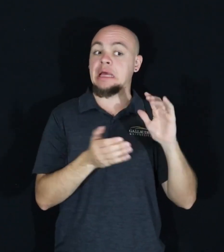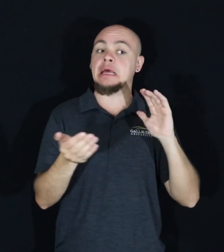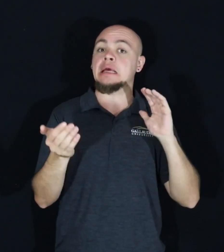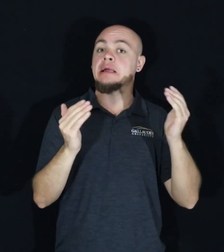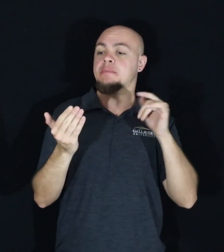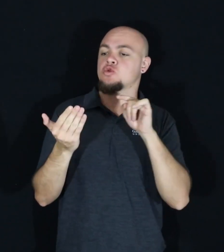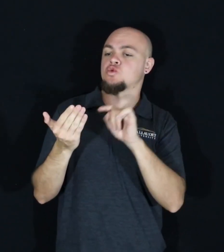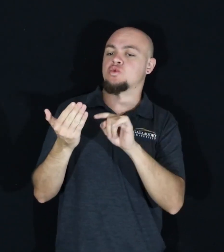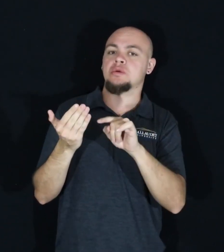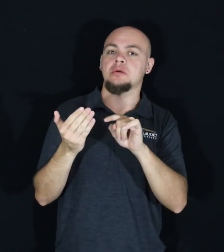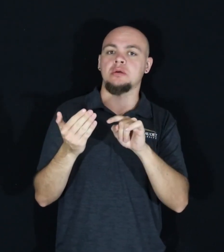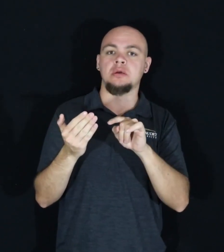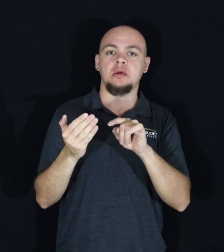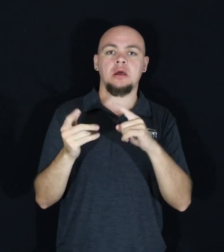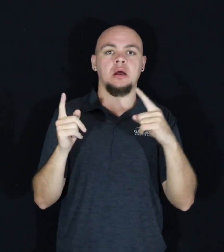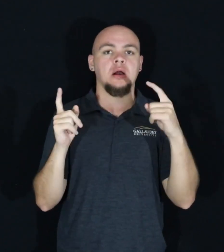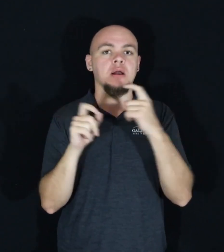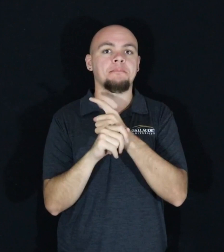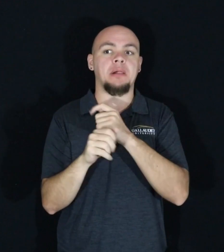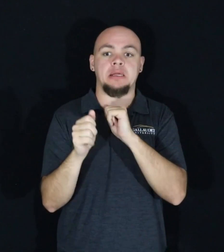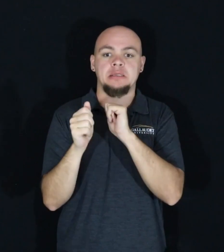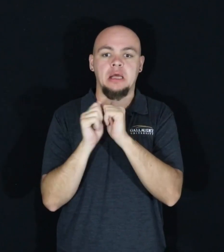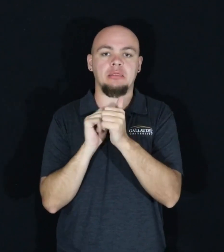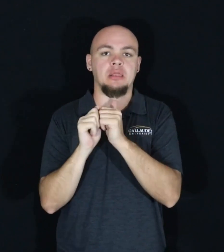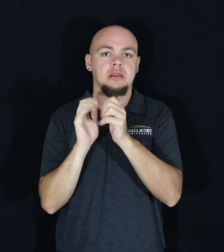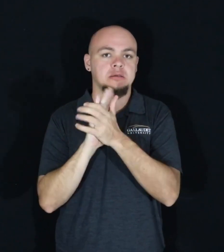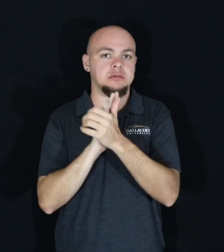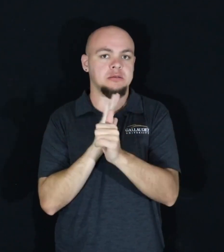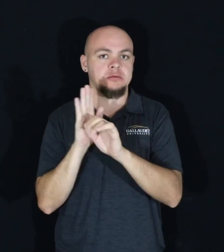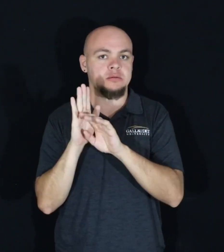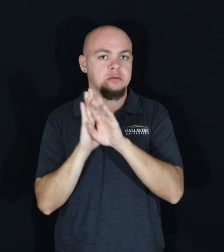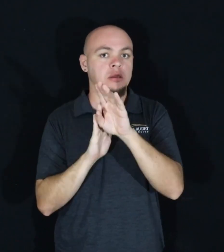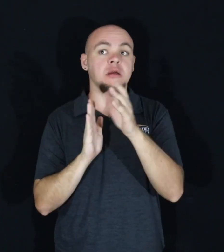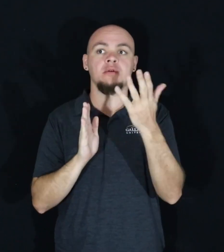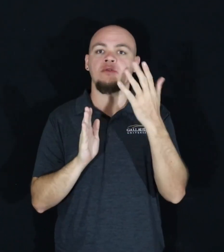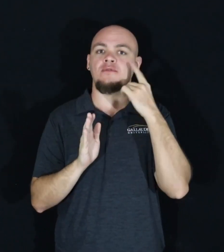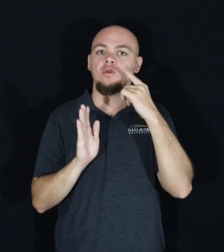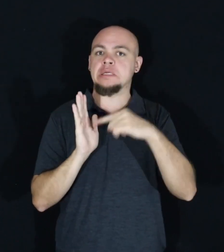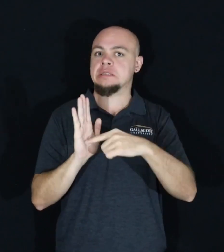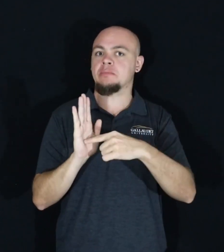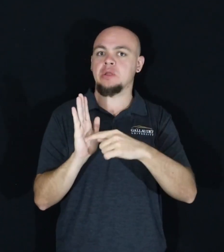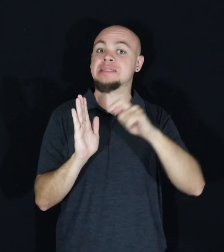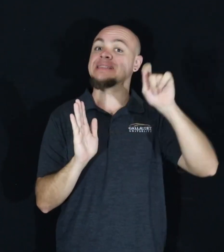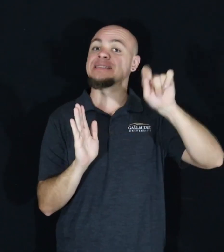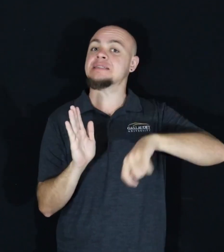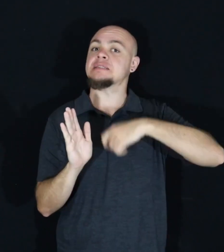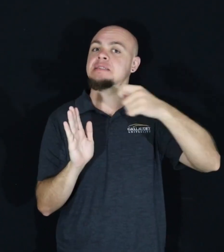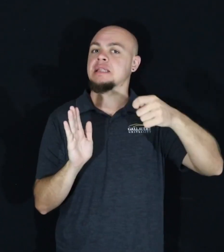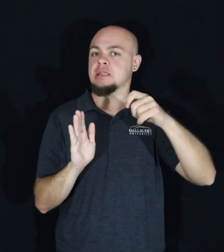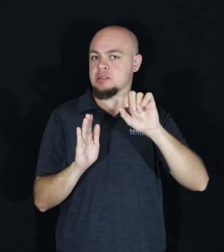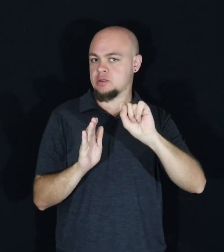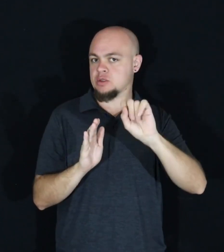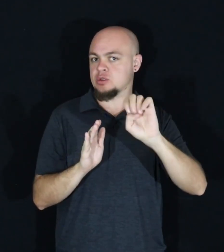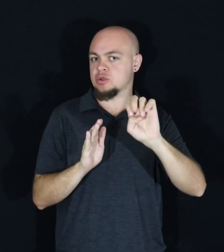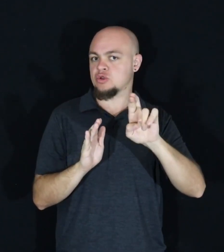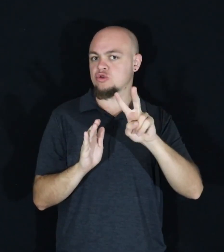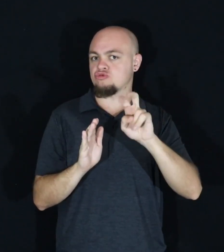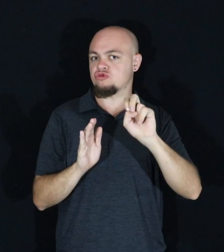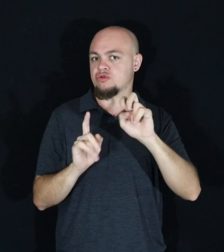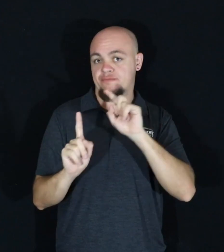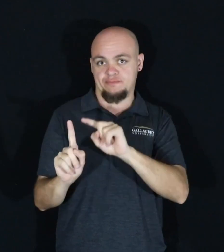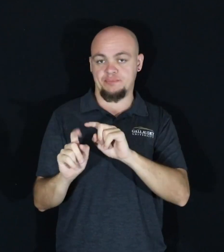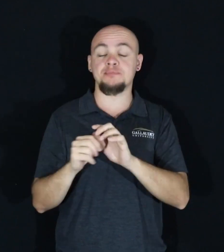to acquire a complex athletic skill, like a tennis serve. Number two,